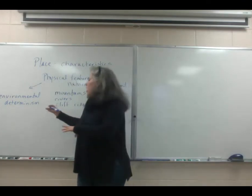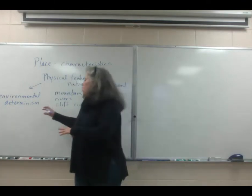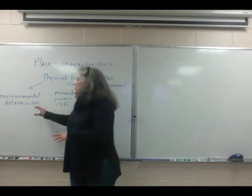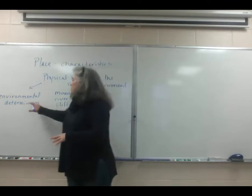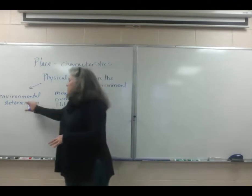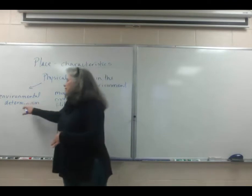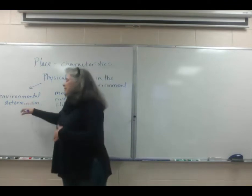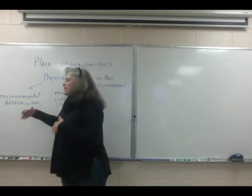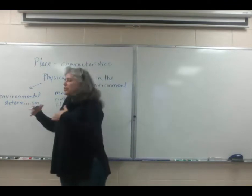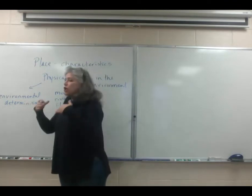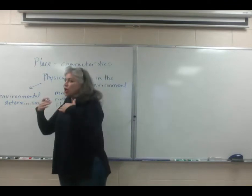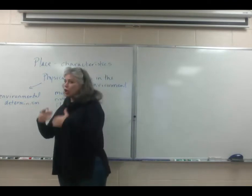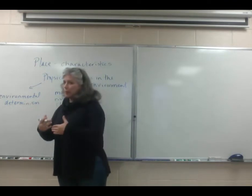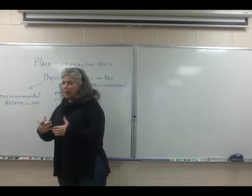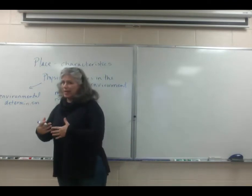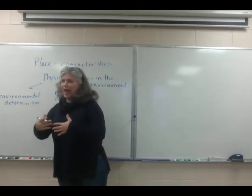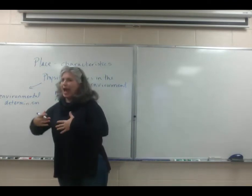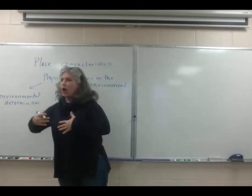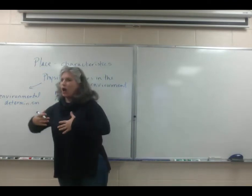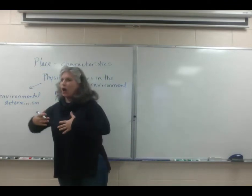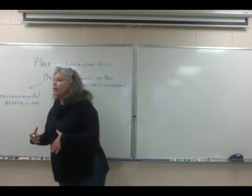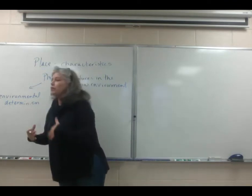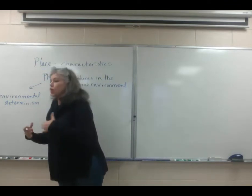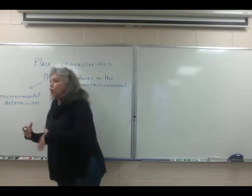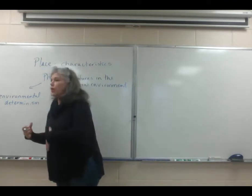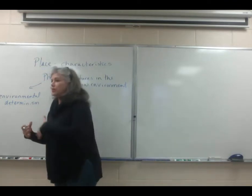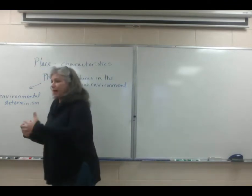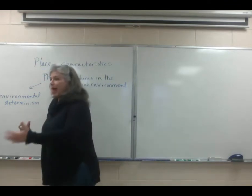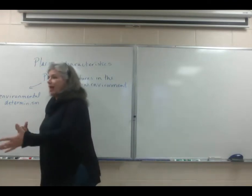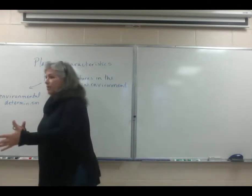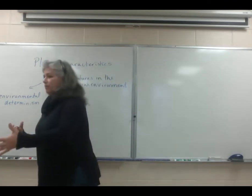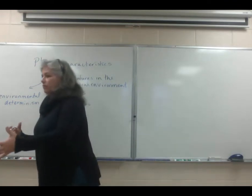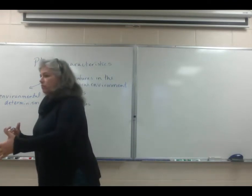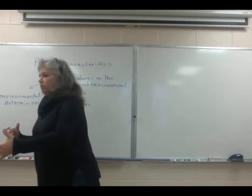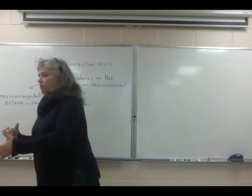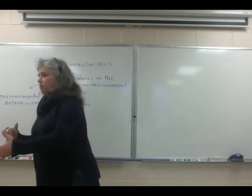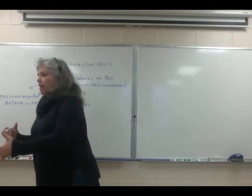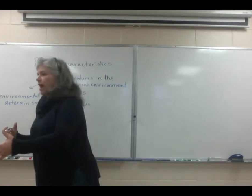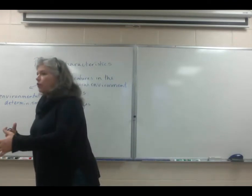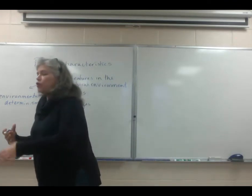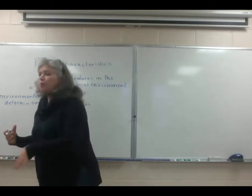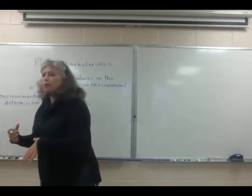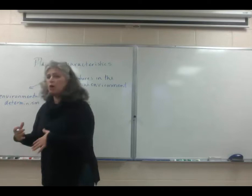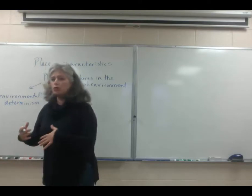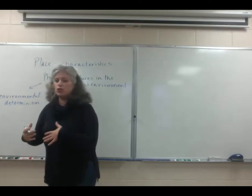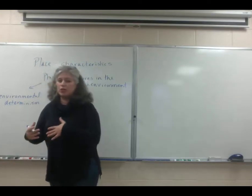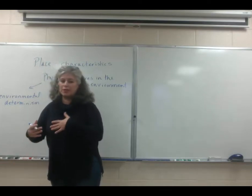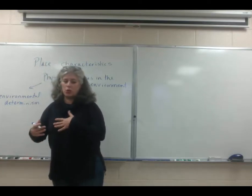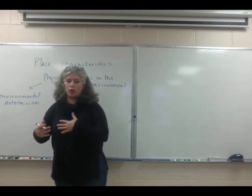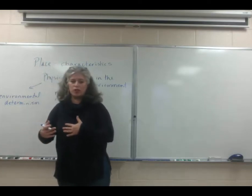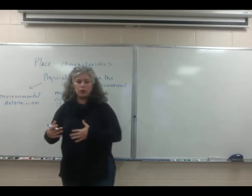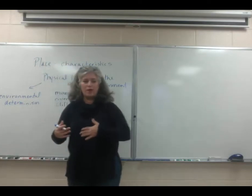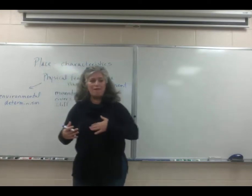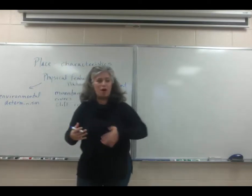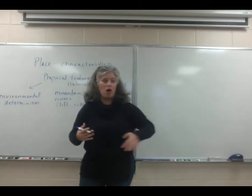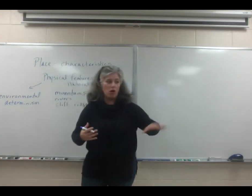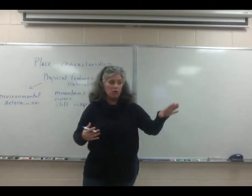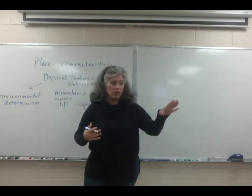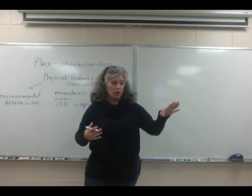those things determine how humans are going to behave, how human culture is going to evolve.